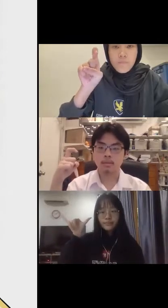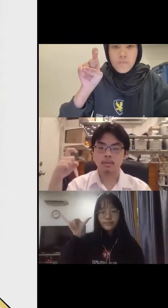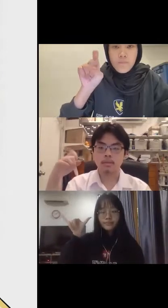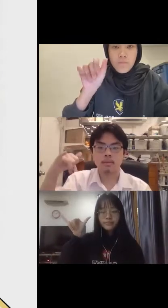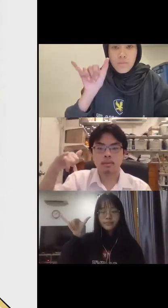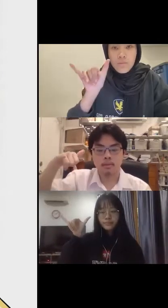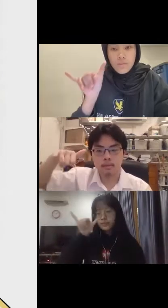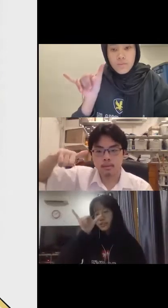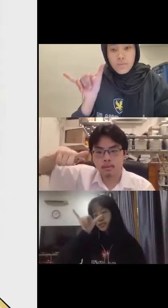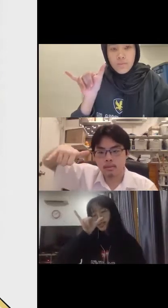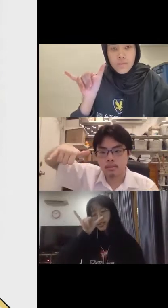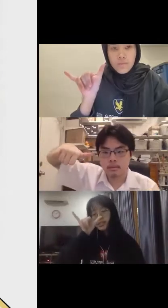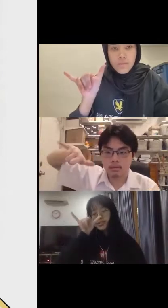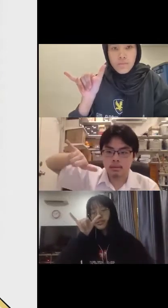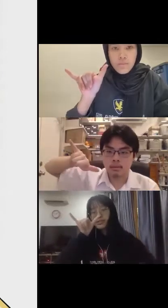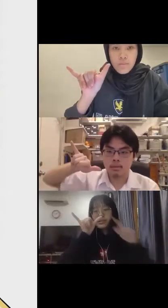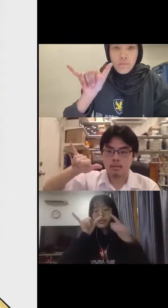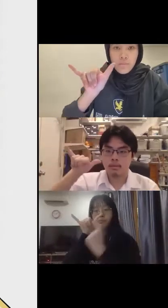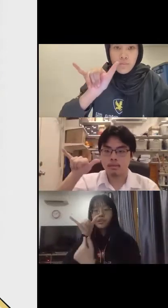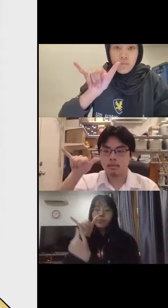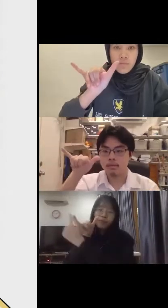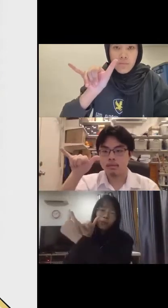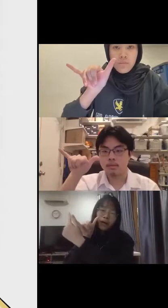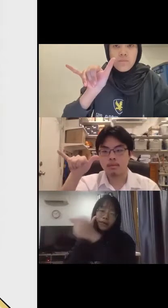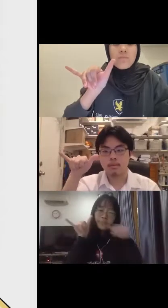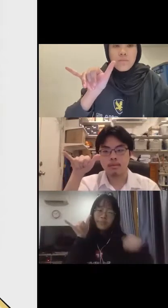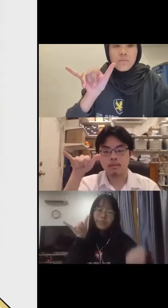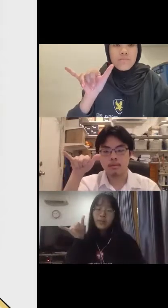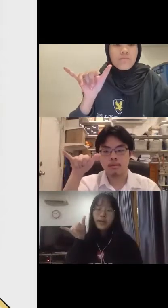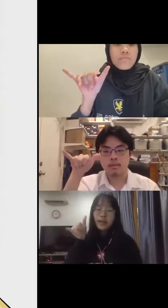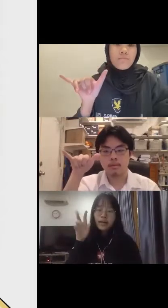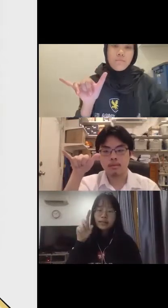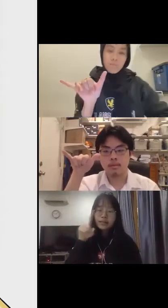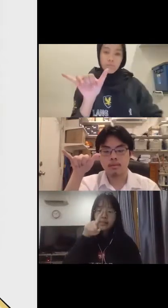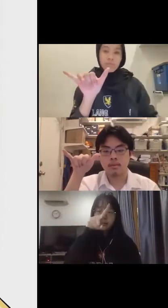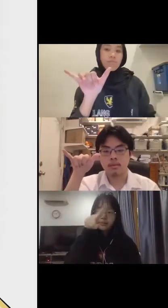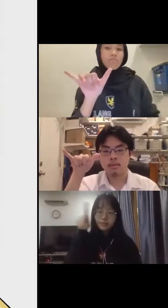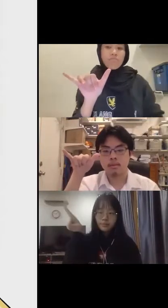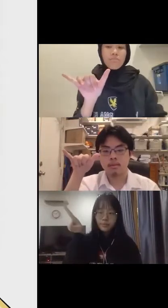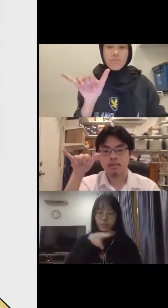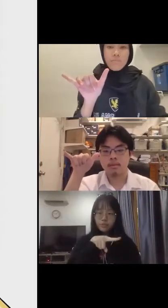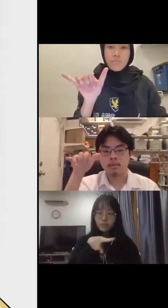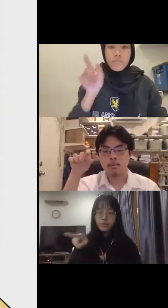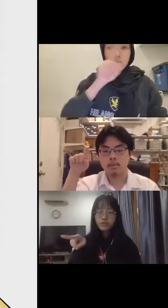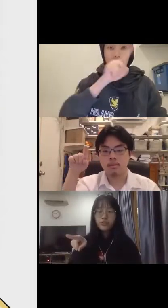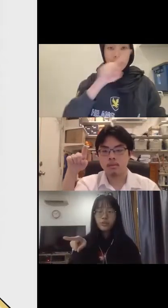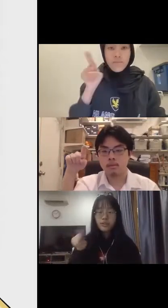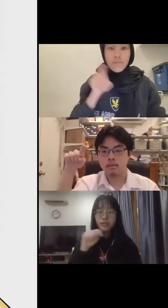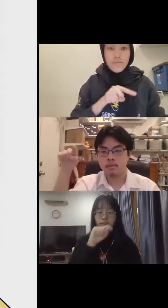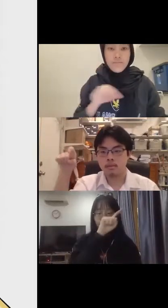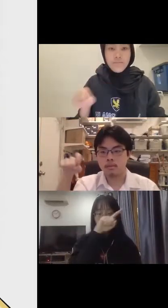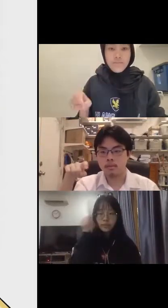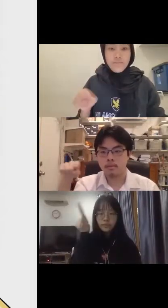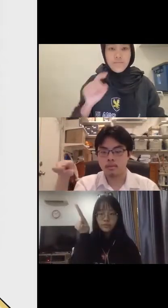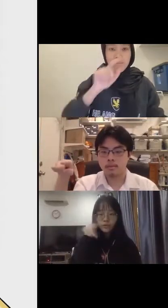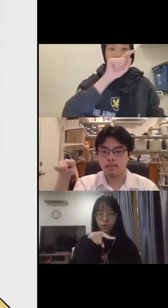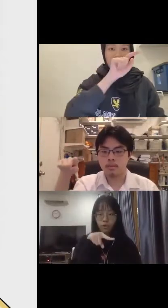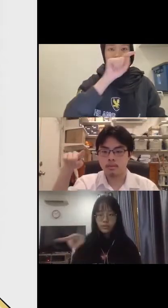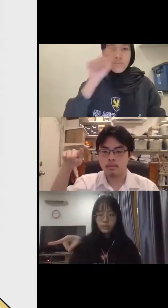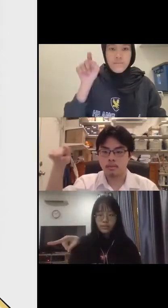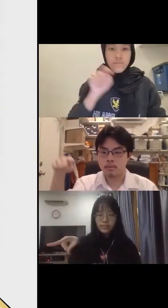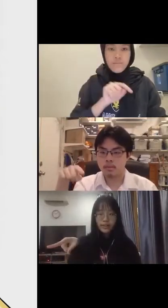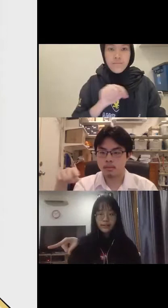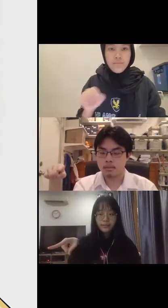Y, which is just, the top shape of a Y. And Z, you just want to use your index finger to